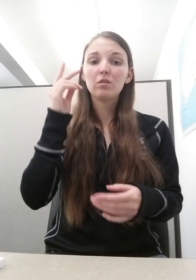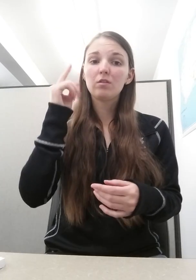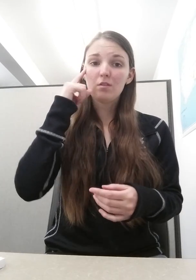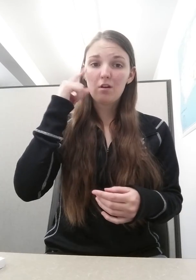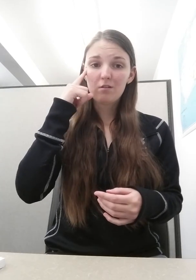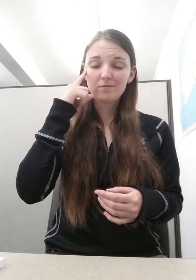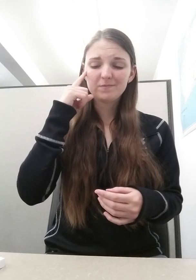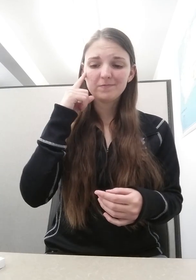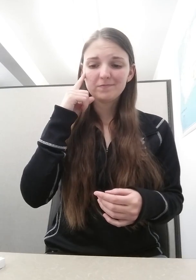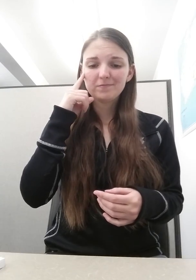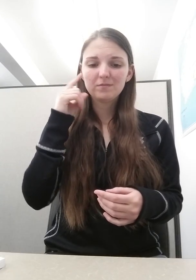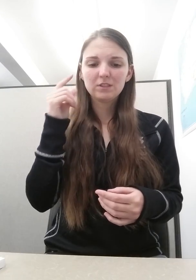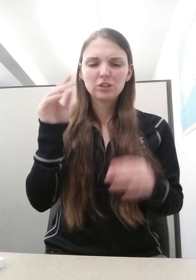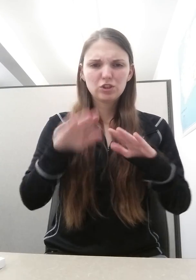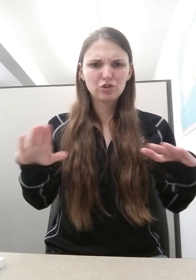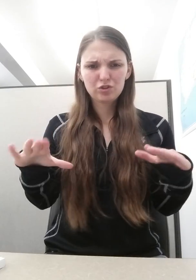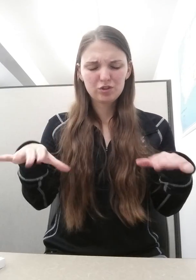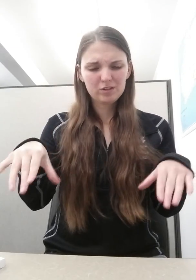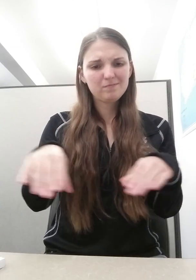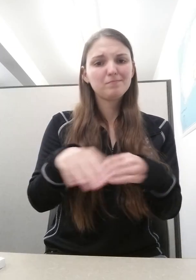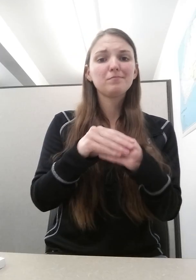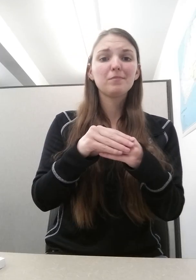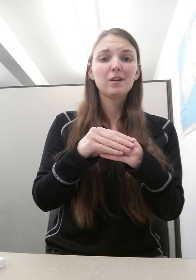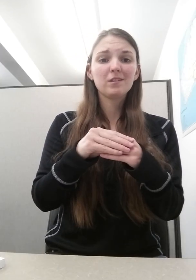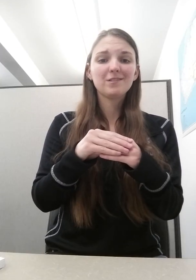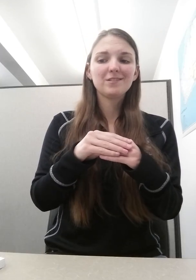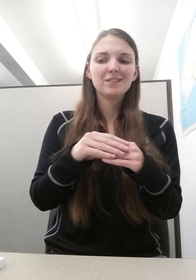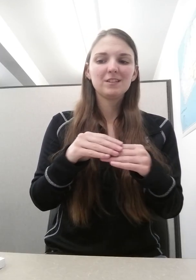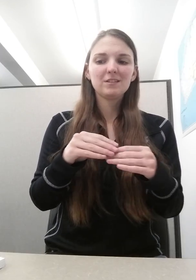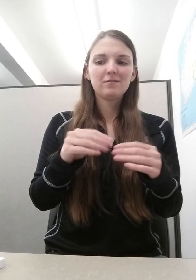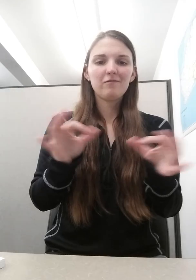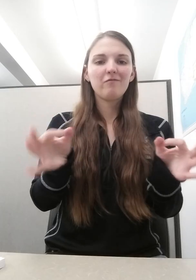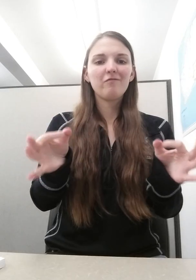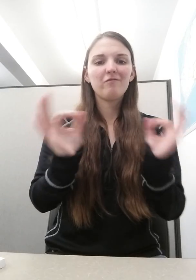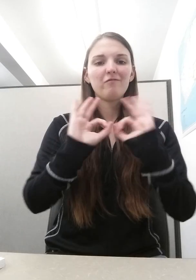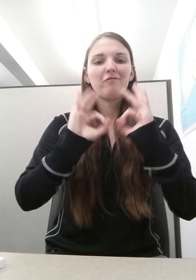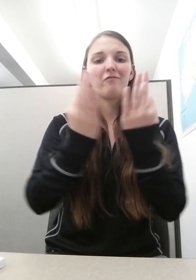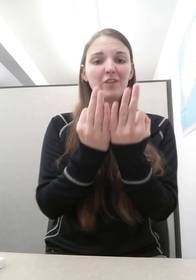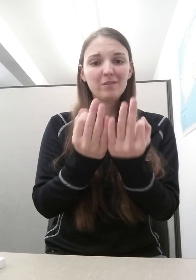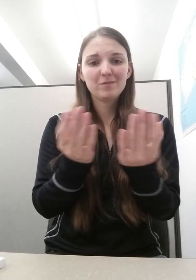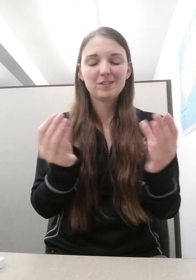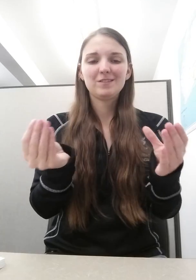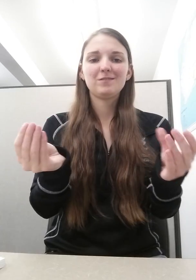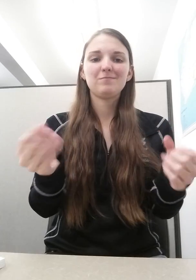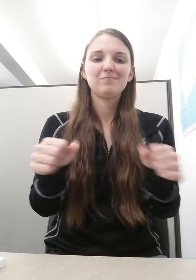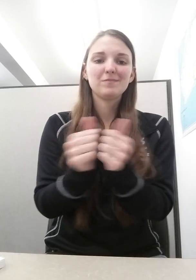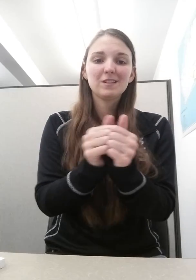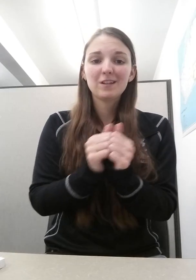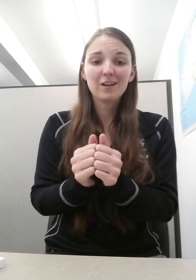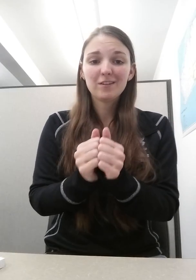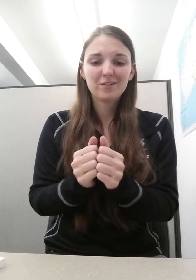wealth. John picked a young girl called Mary Arden, and what she brought with her were the lands of her